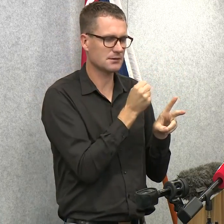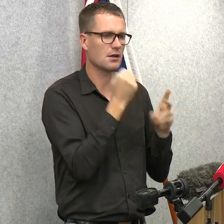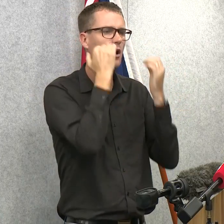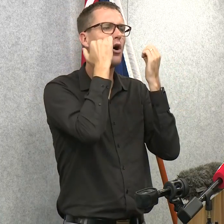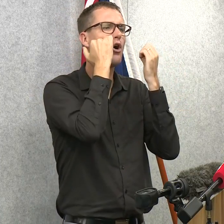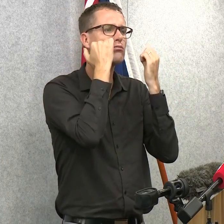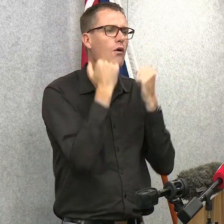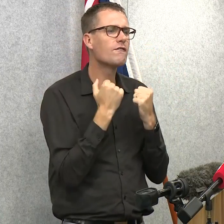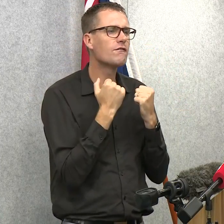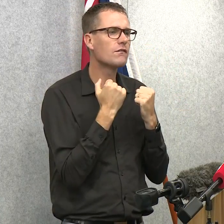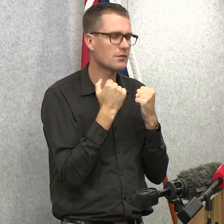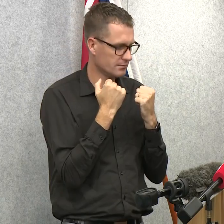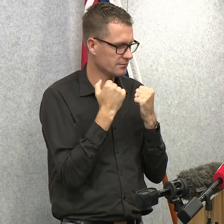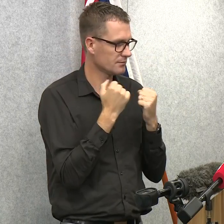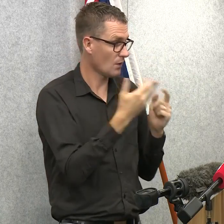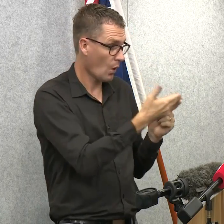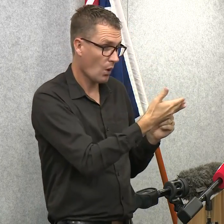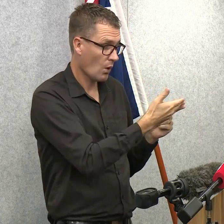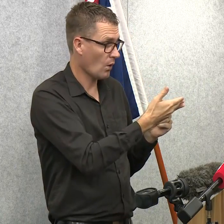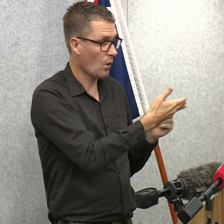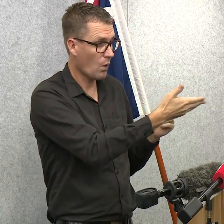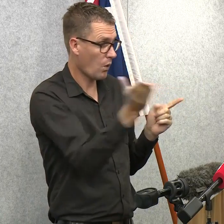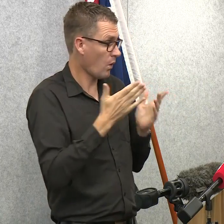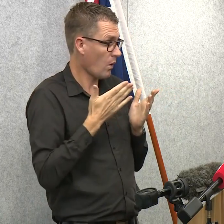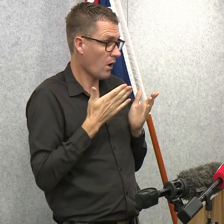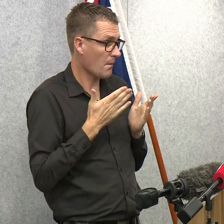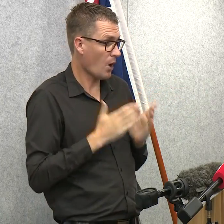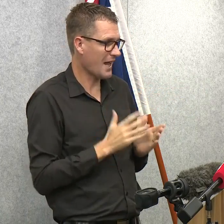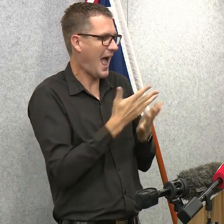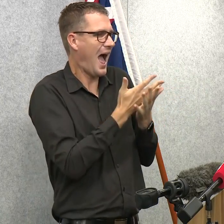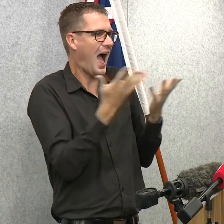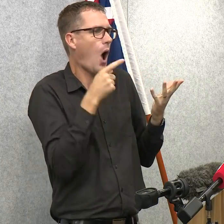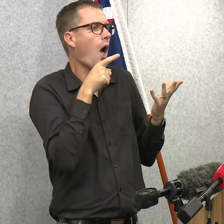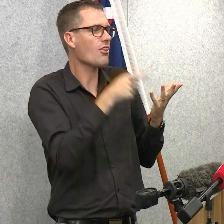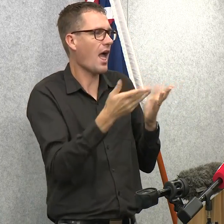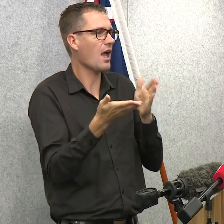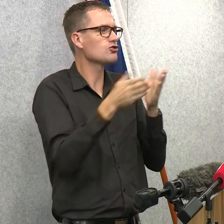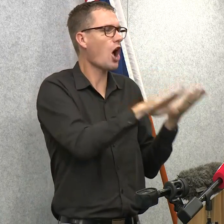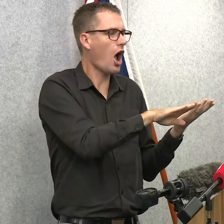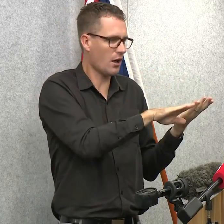the cause of death to the satisfaction of the coroner, to the judge.